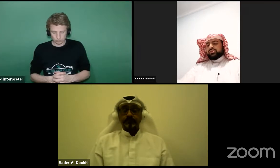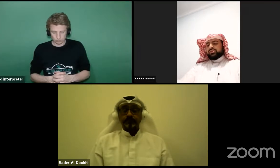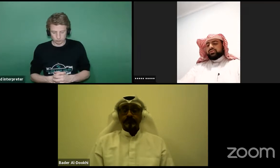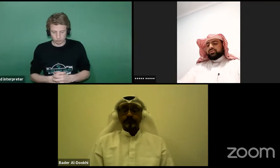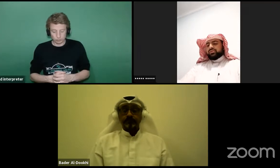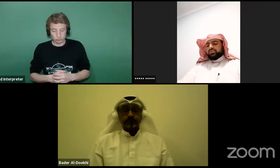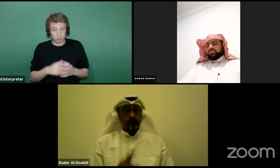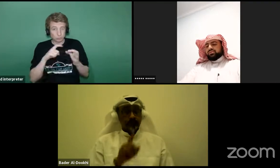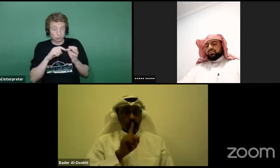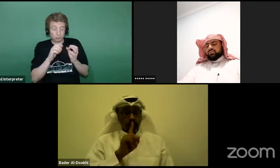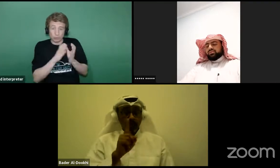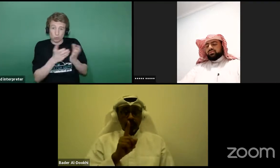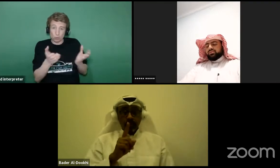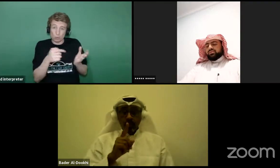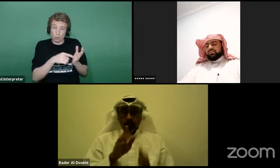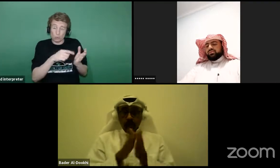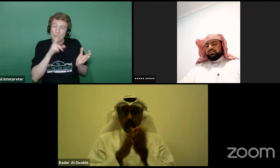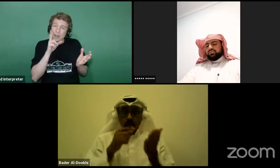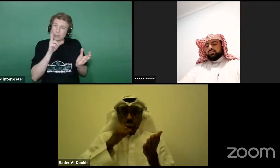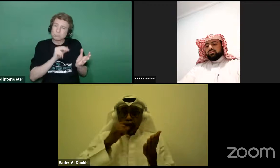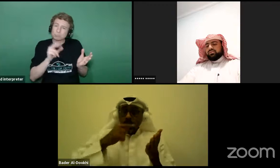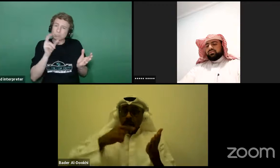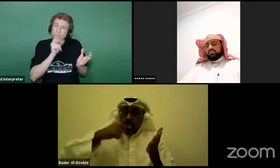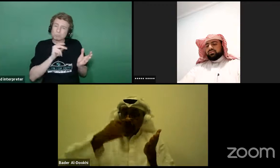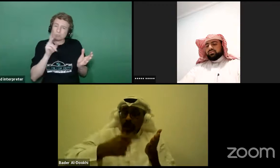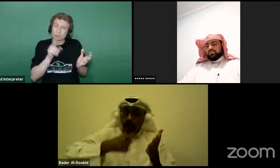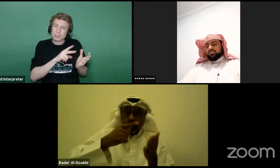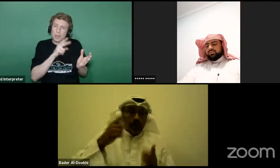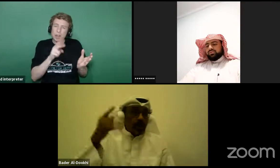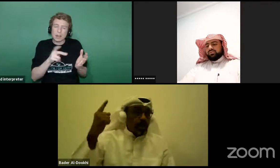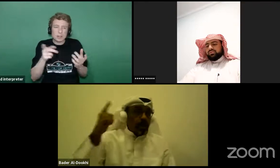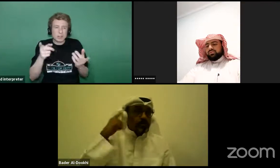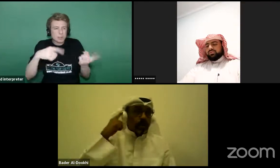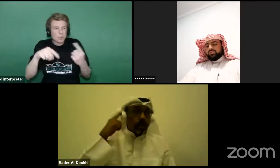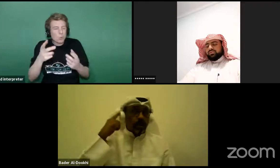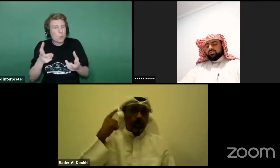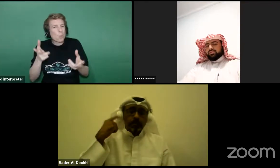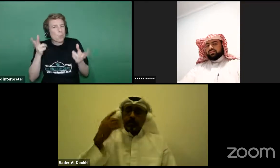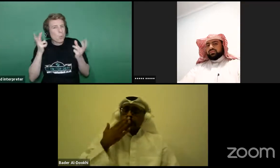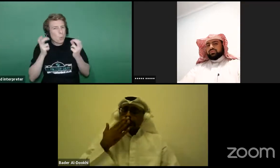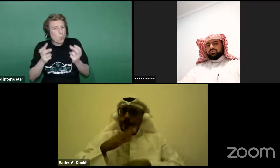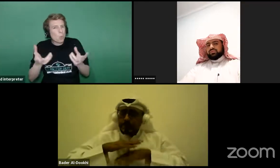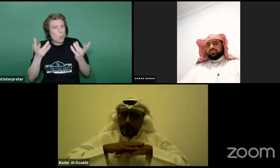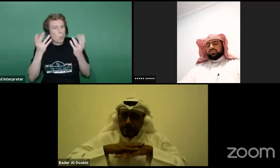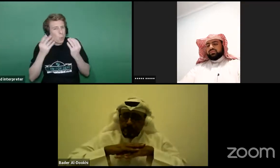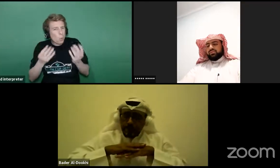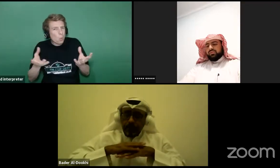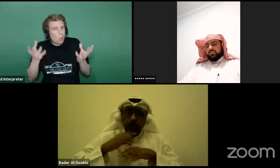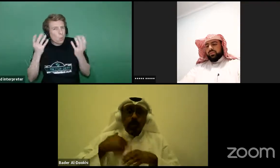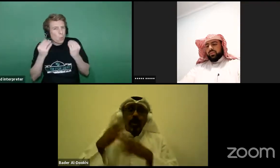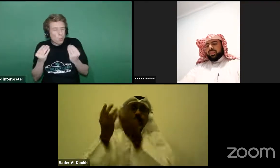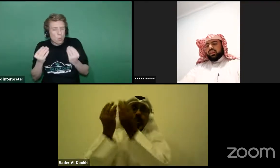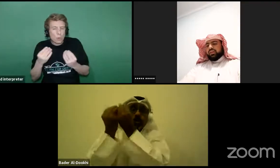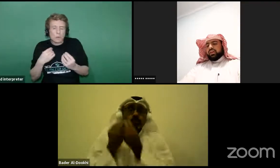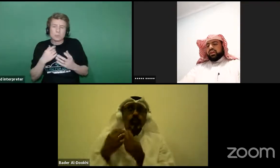So when the Qur'an is recited, listen to it and be silent that you may receive mercy.